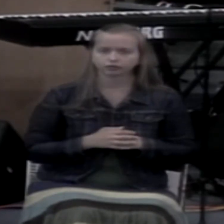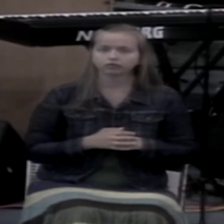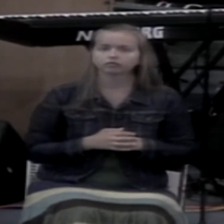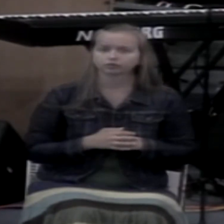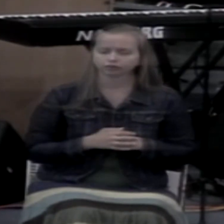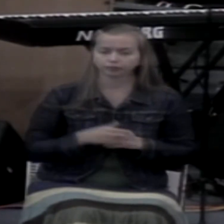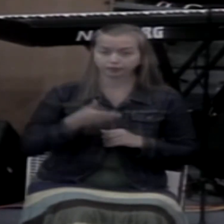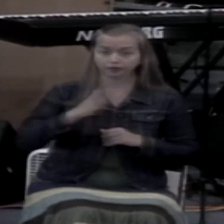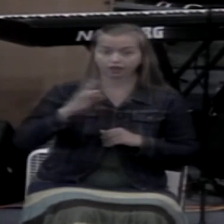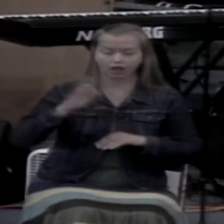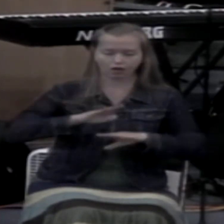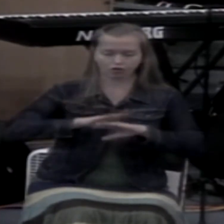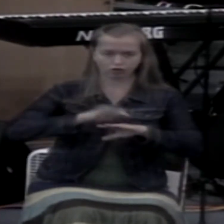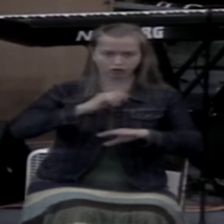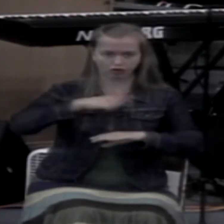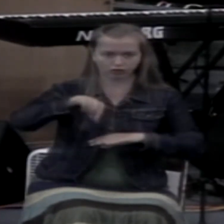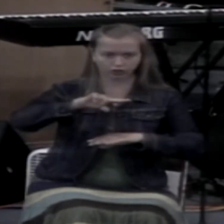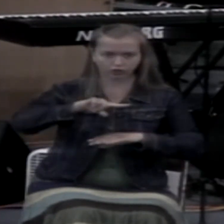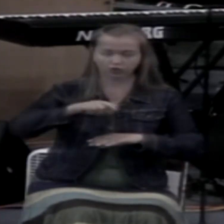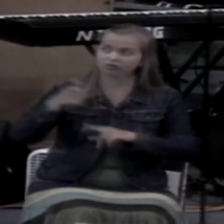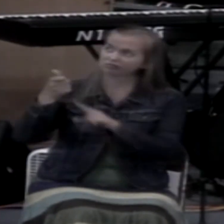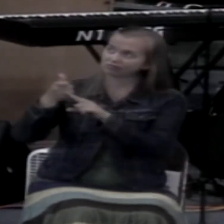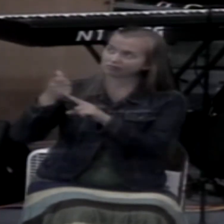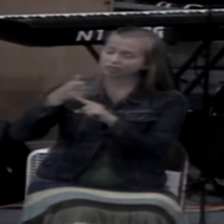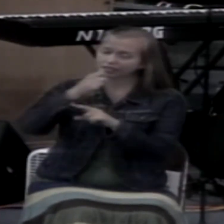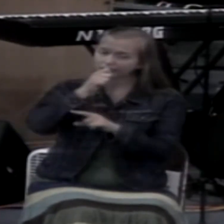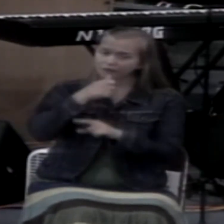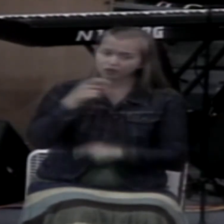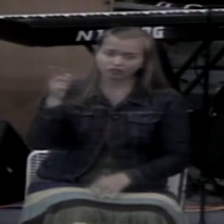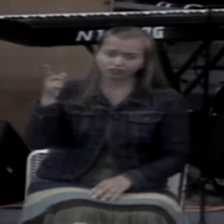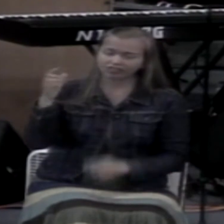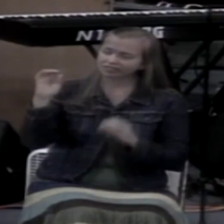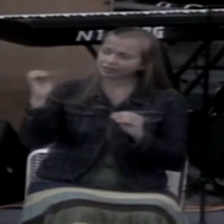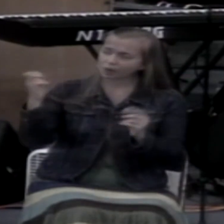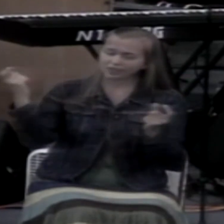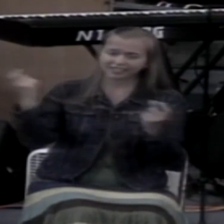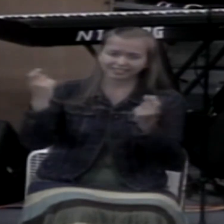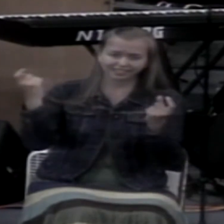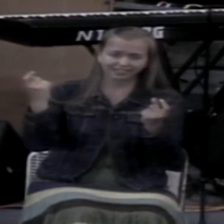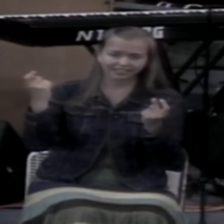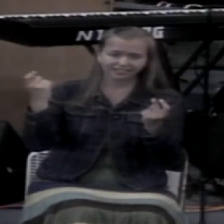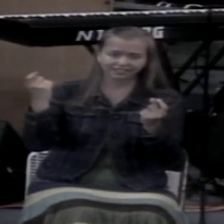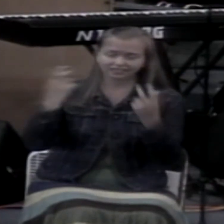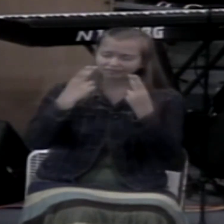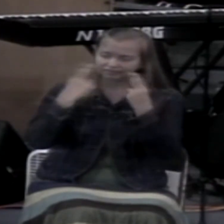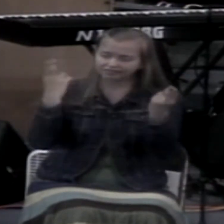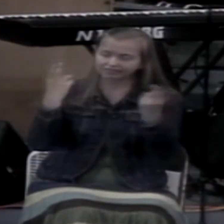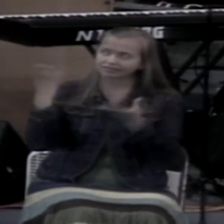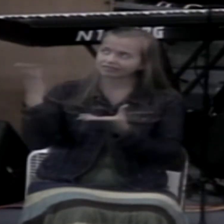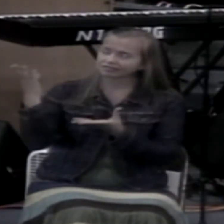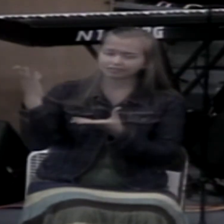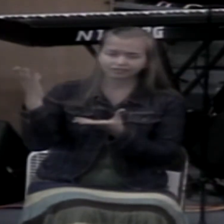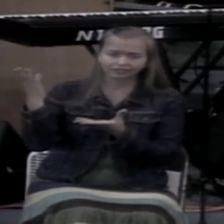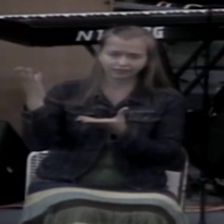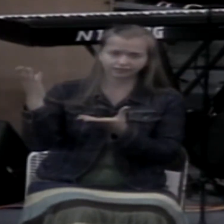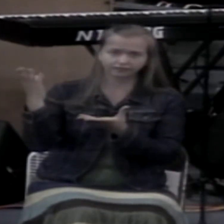again. When he suffered, he threatened not, but committed himself to him that judgeth rightly.